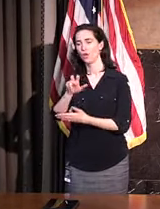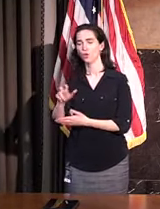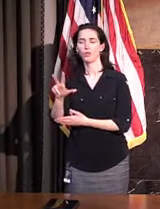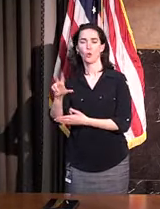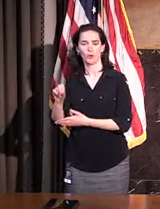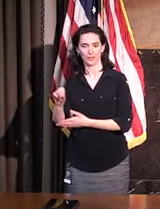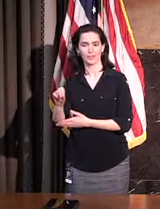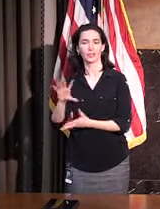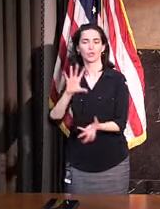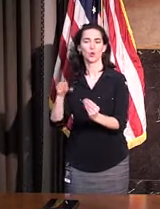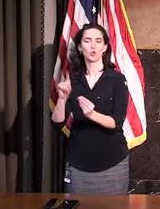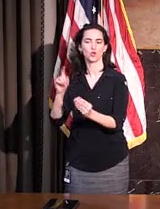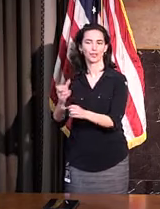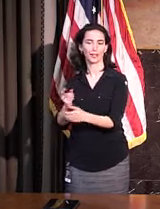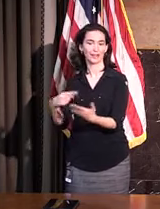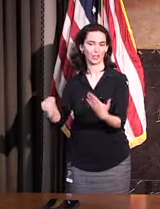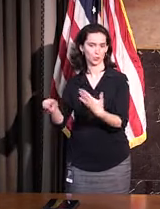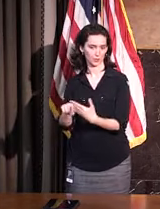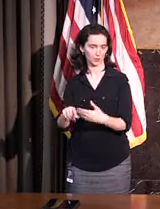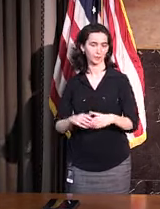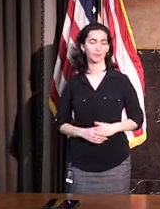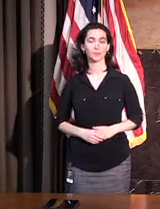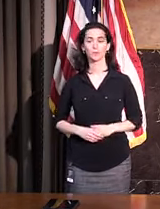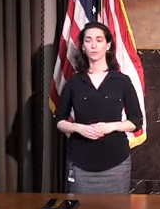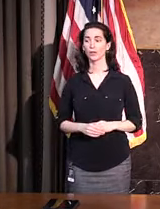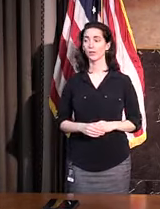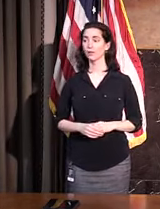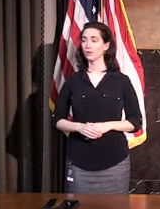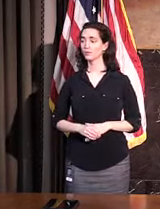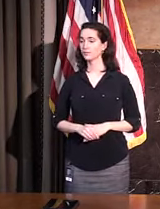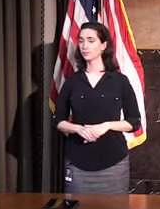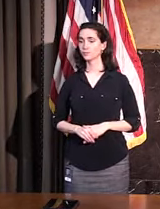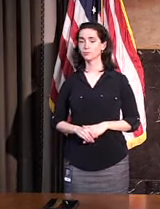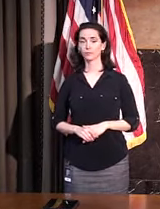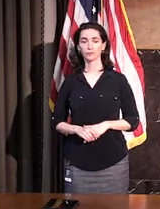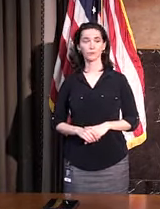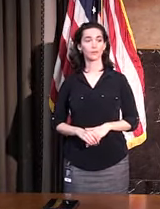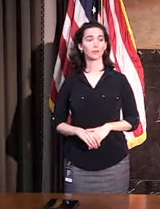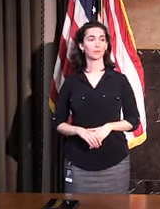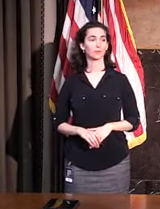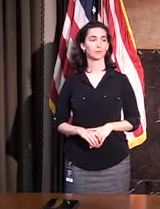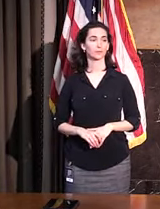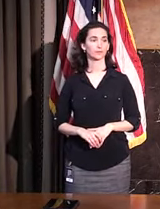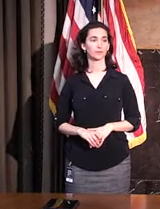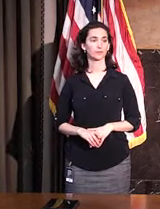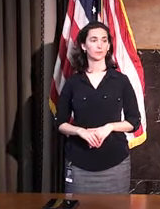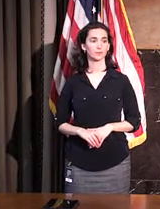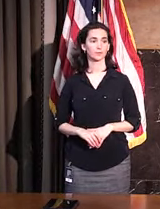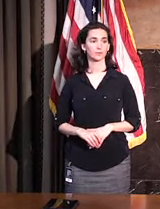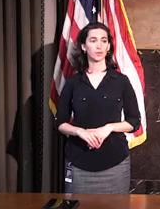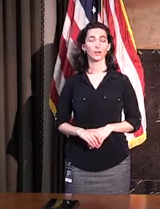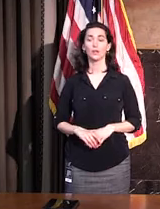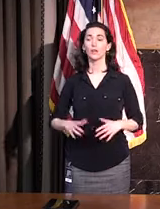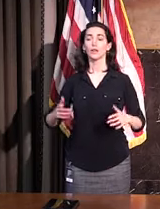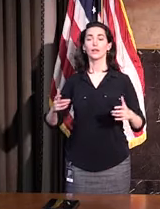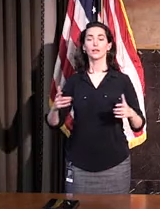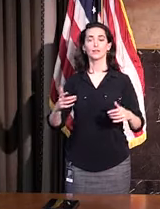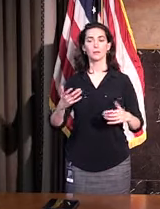102,330 doses. I want to thank everyone that helped put on the large scale and smaller scale